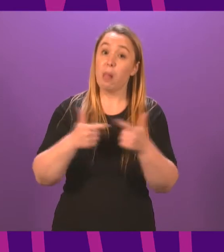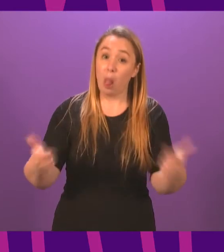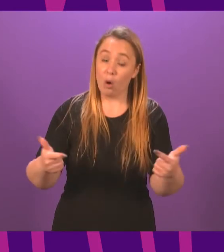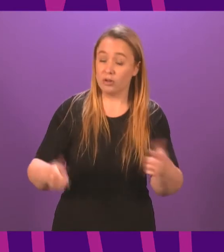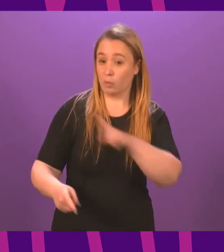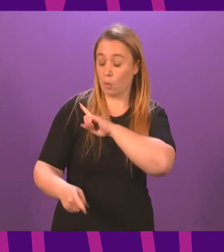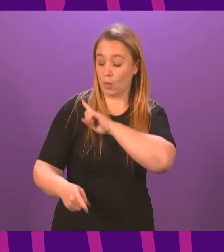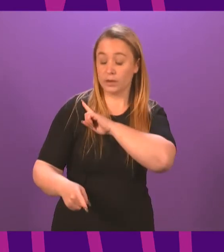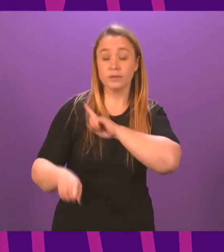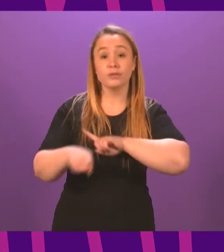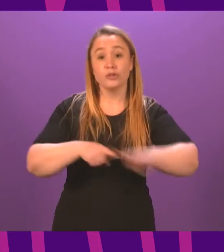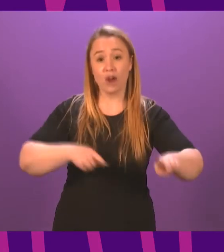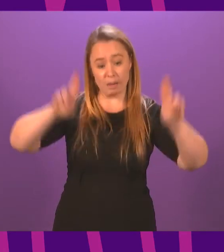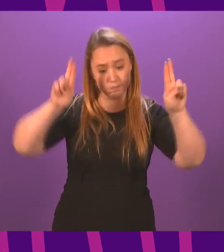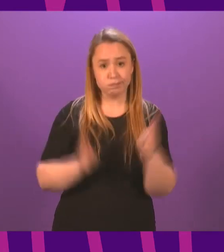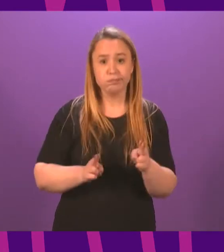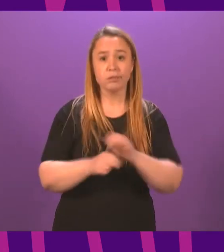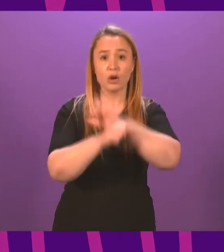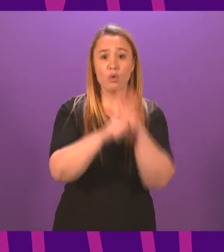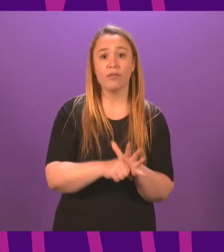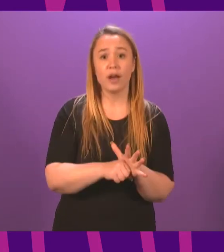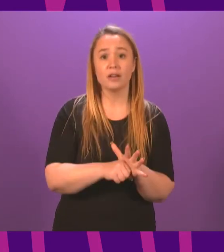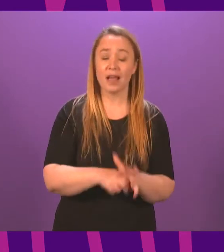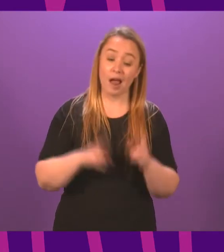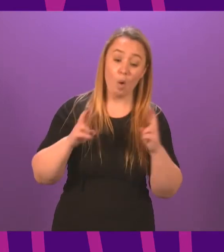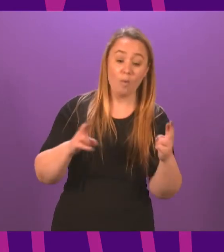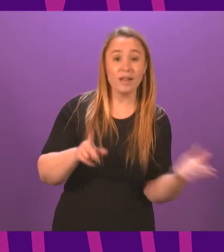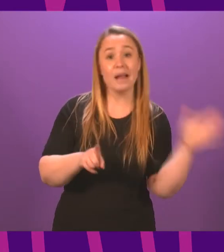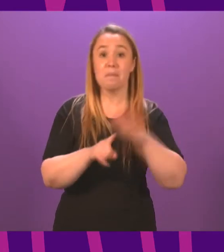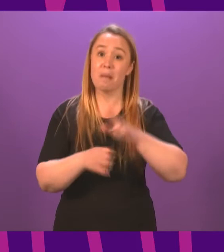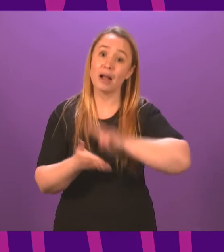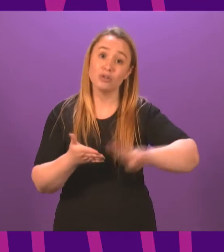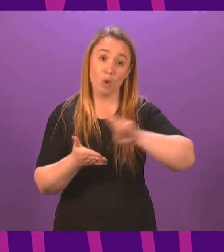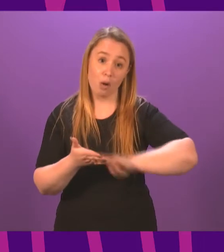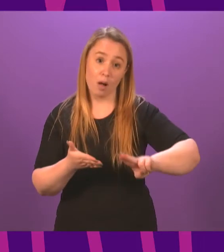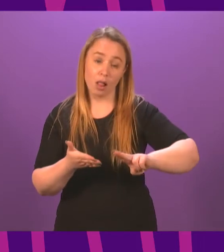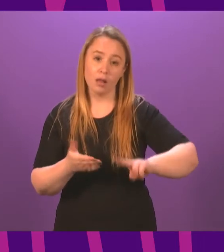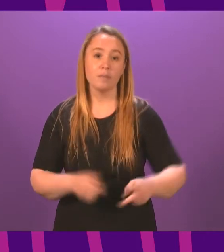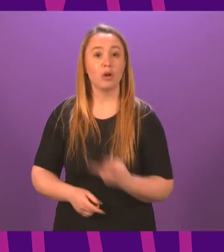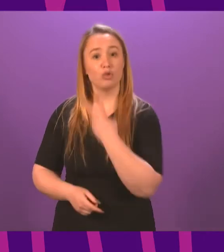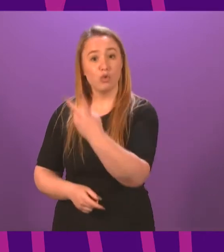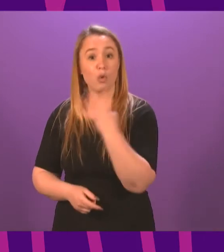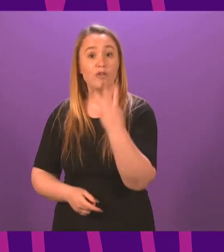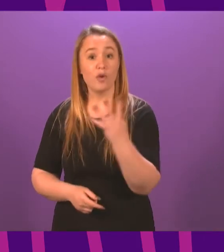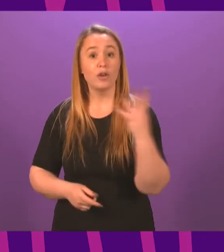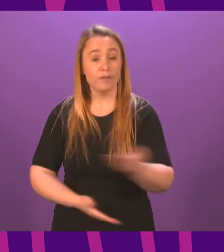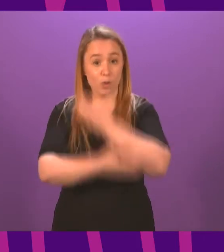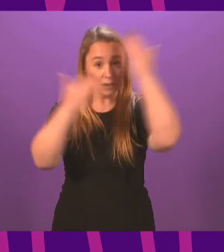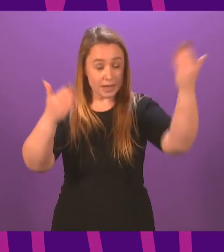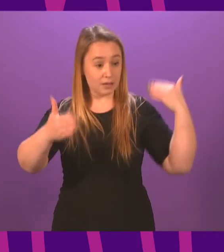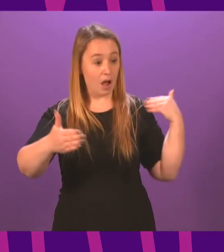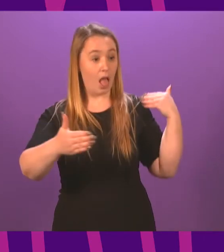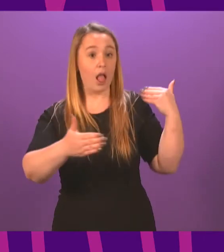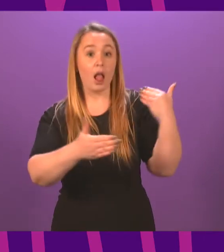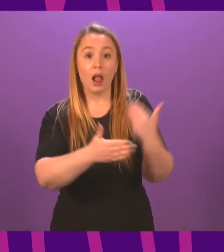the virus and in the hope of a return to better days. But 244 days on,